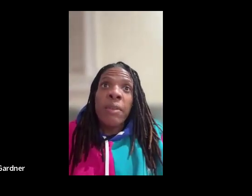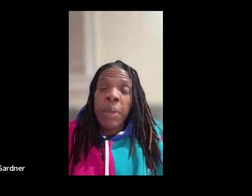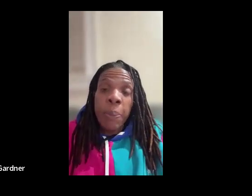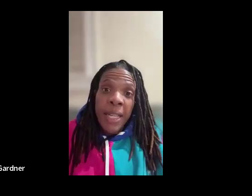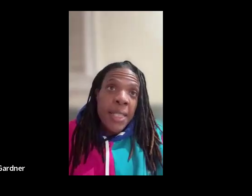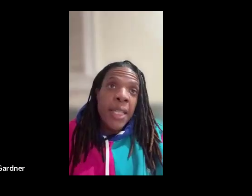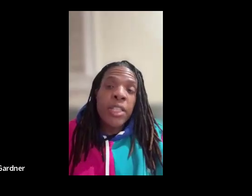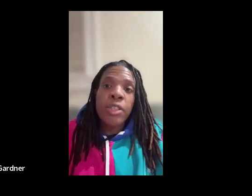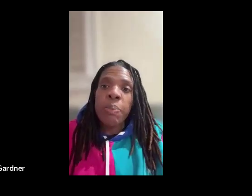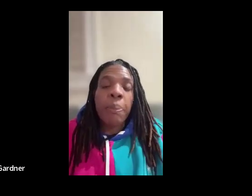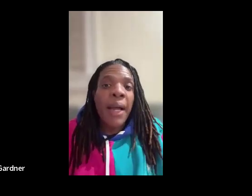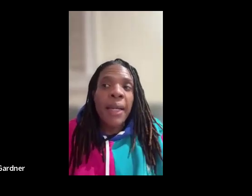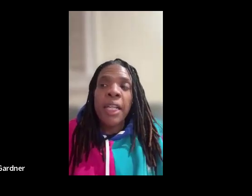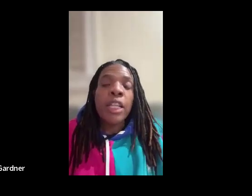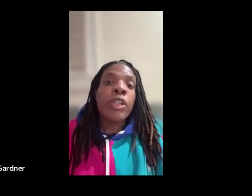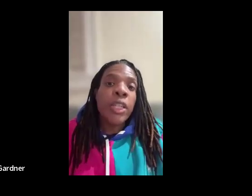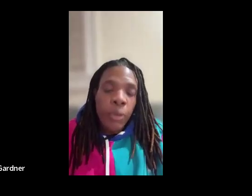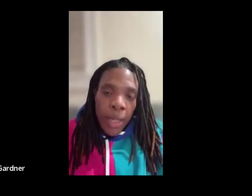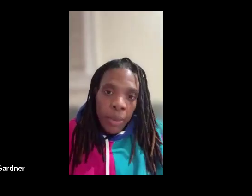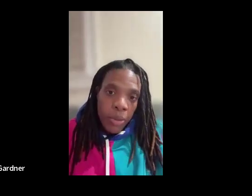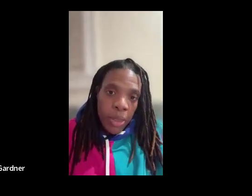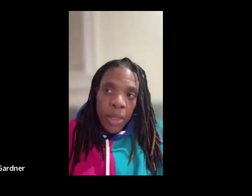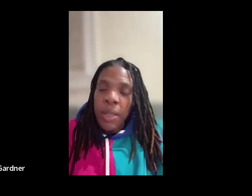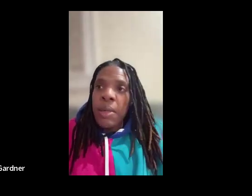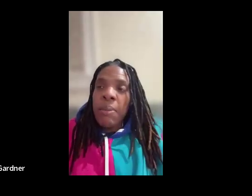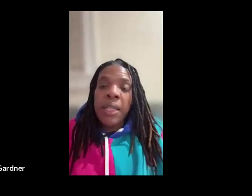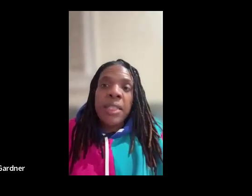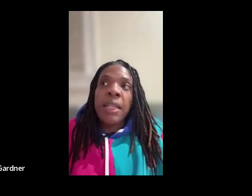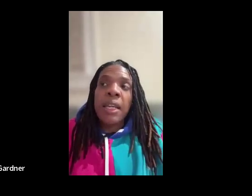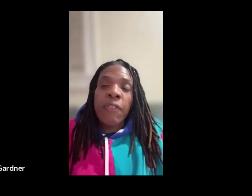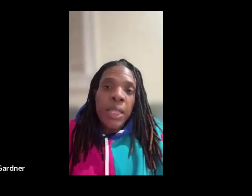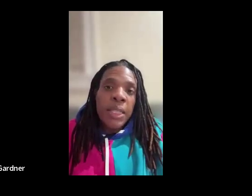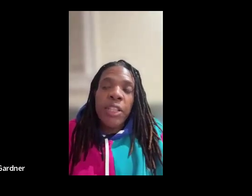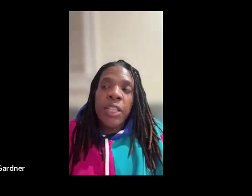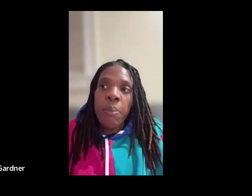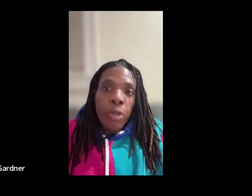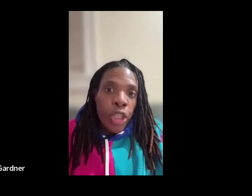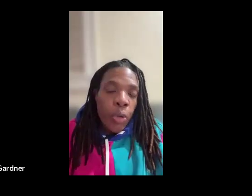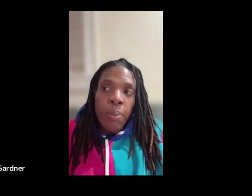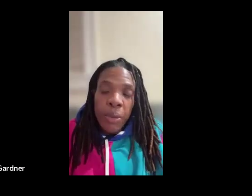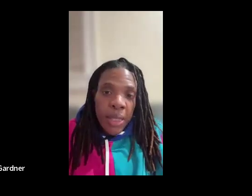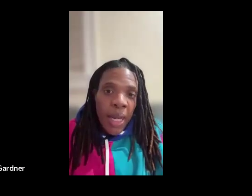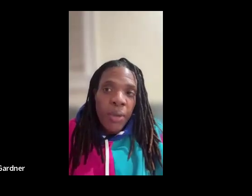by BPS standards, but by learning through animals. My other son, even when he's having his